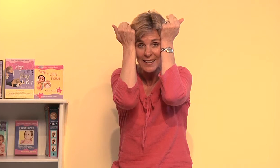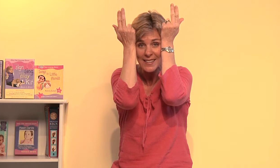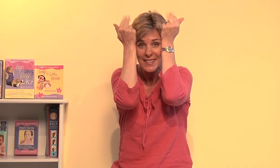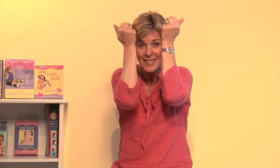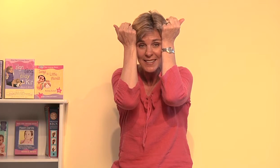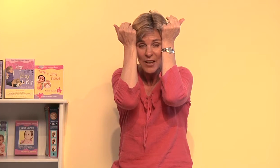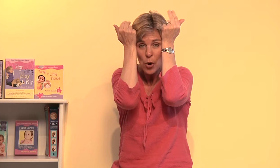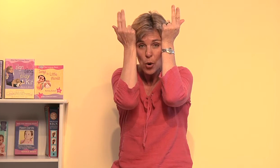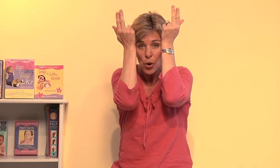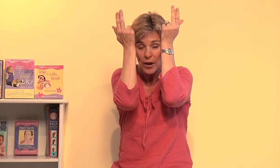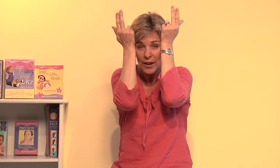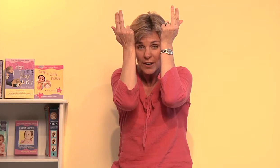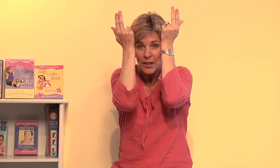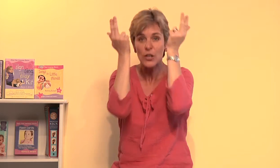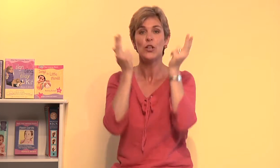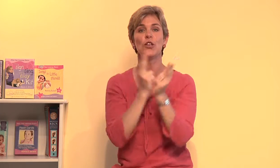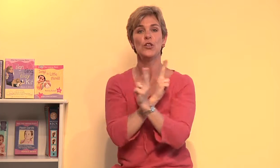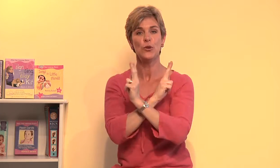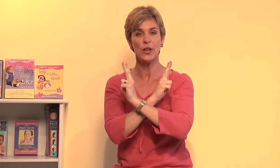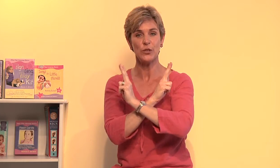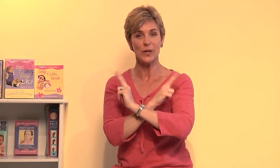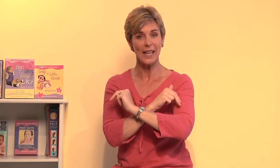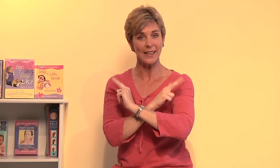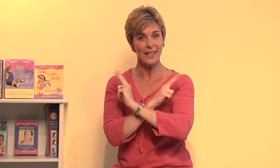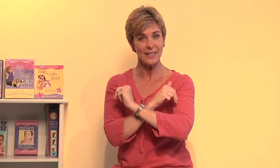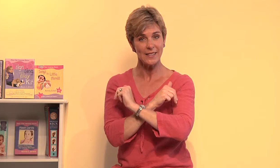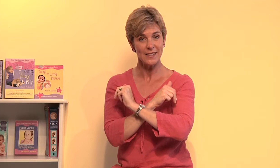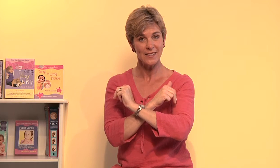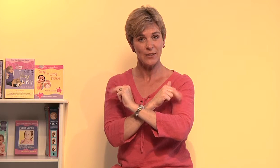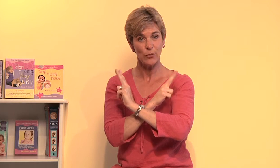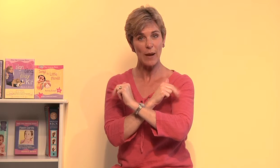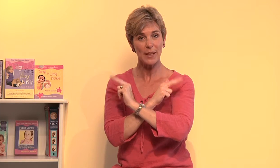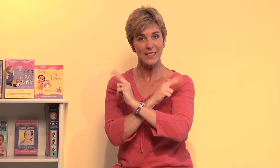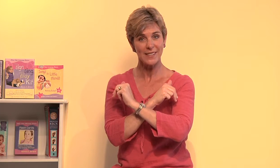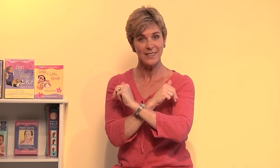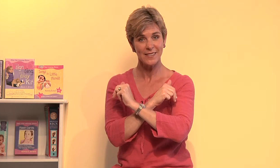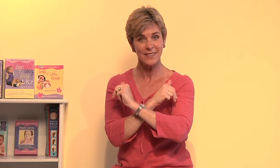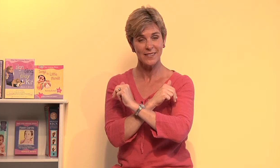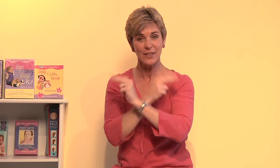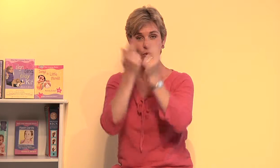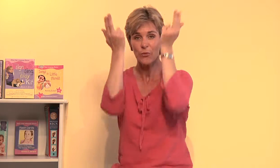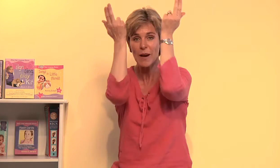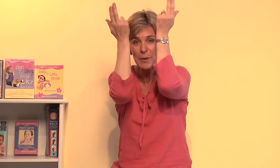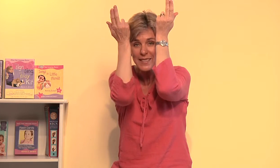this, or you can do it like this. Rabbit. Rabbit.